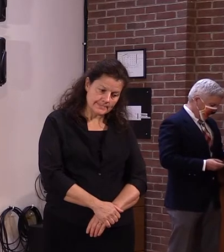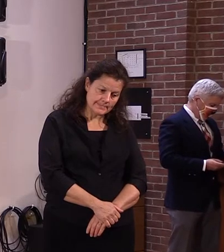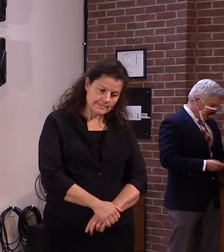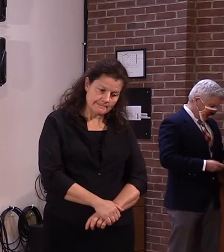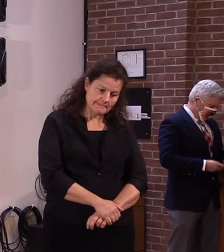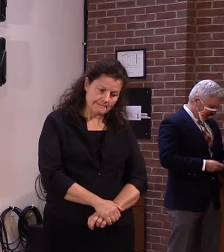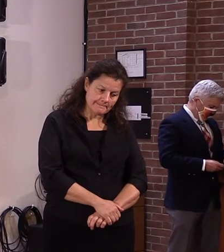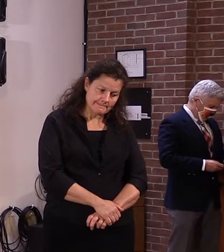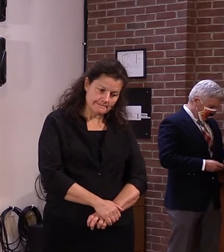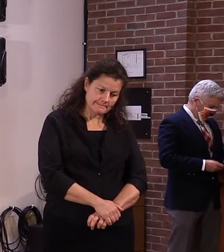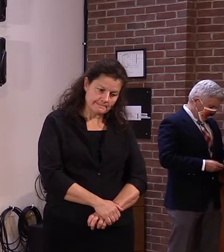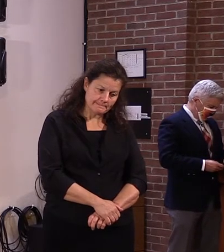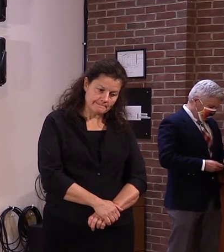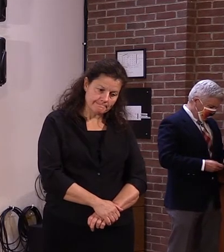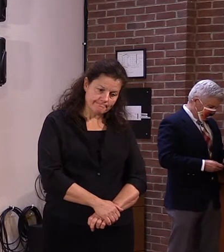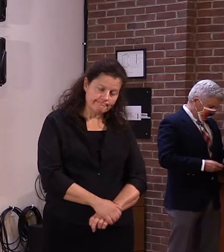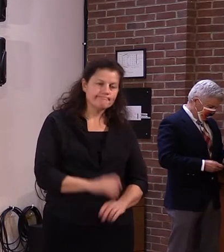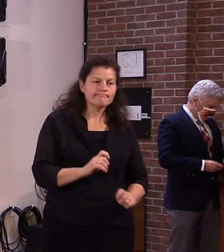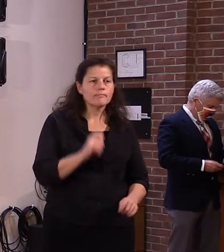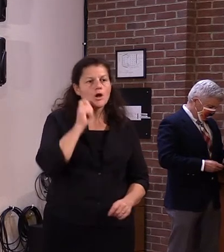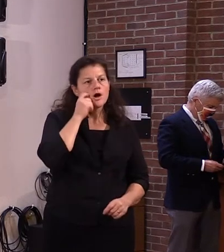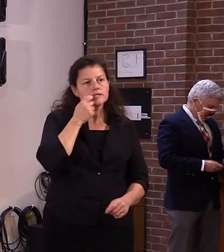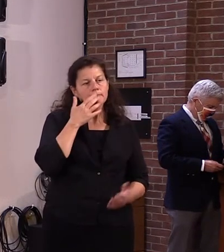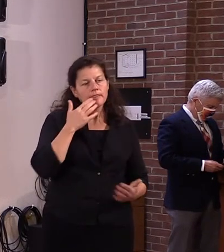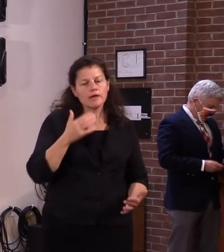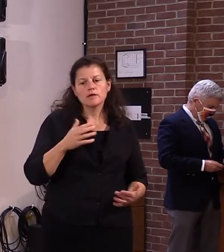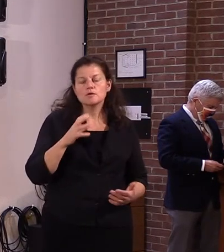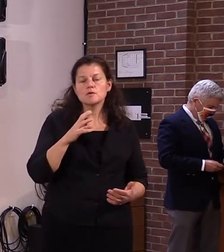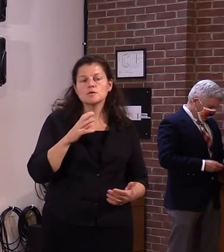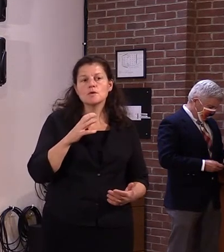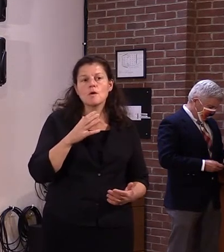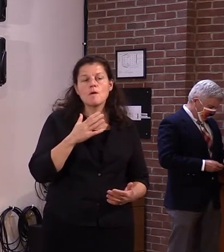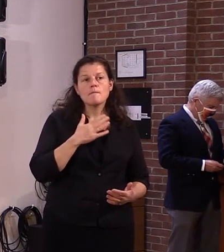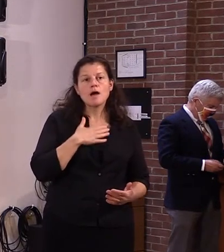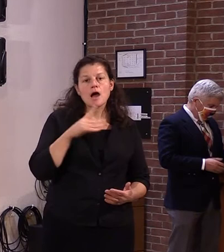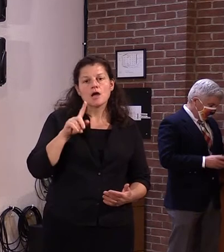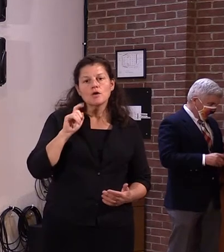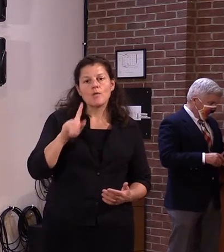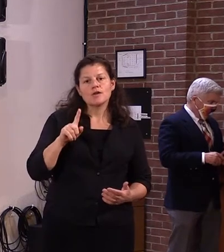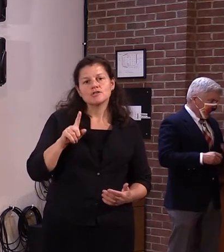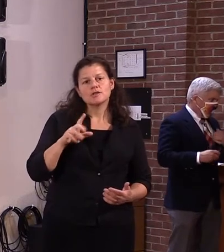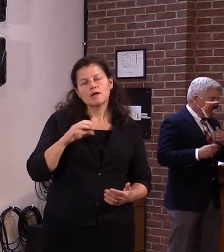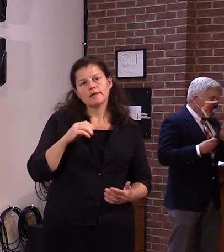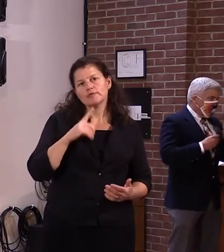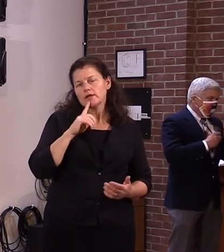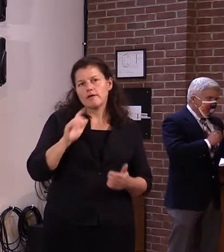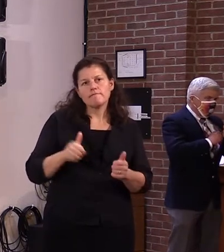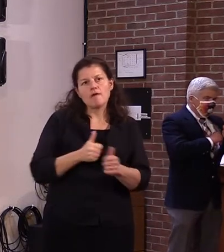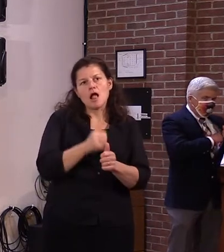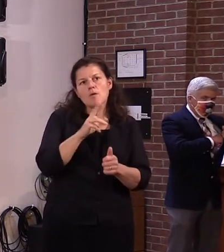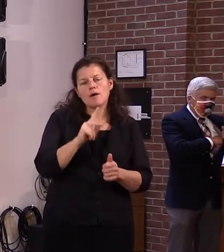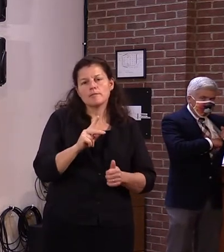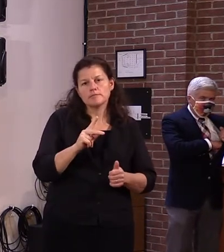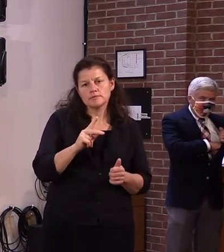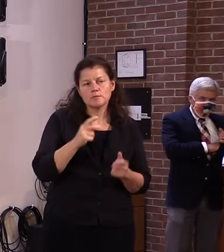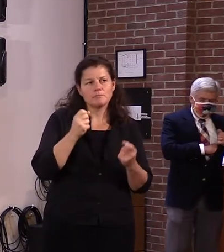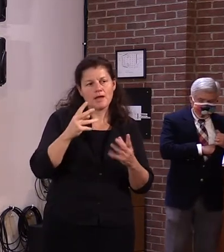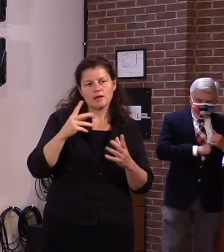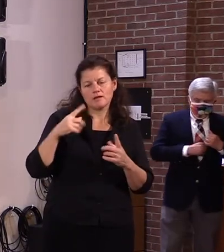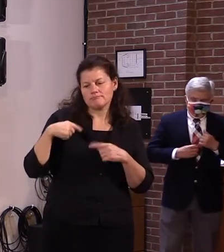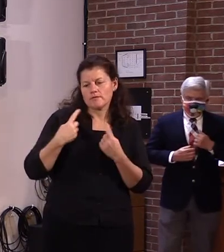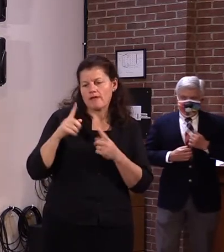question, and I guess a follow-up to a lot of these questions that have been answered, is in regards